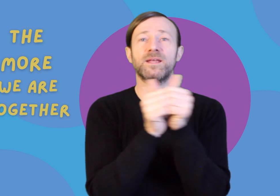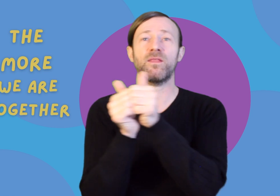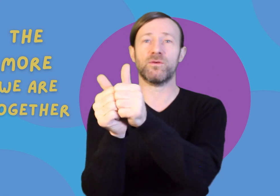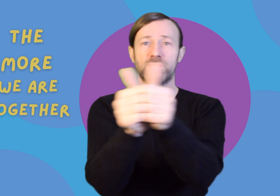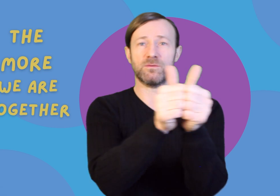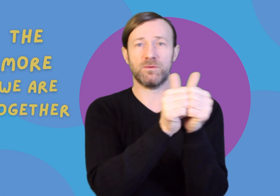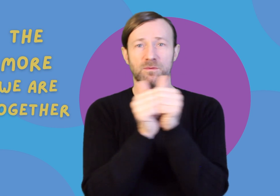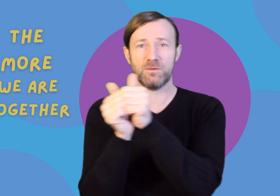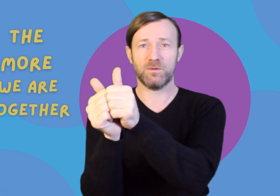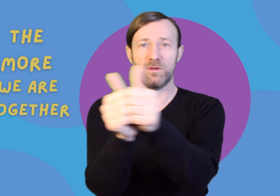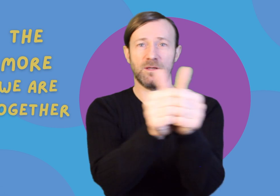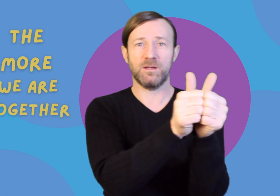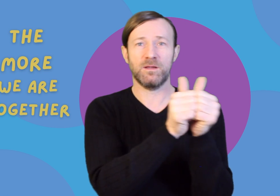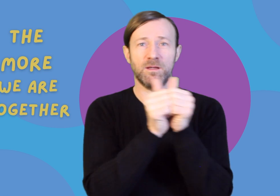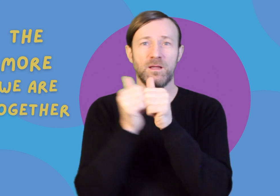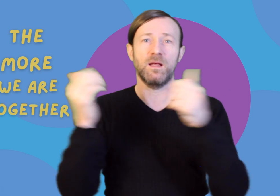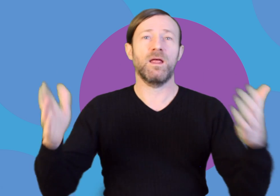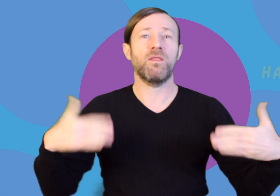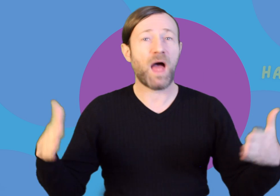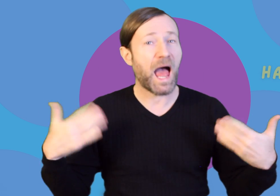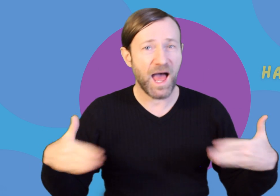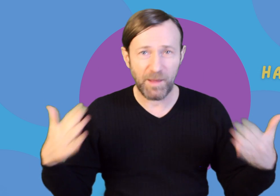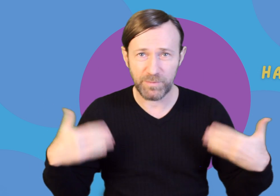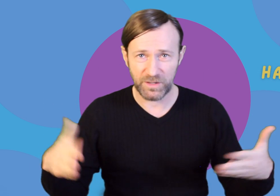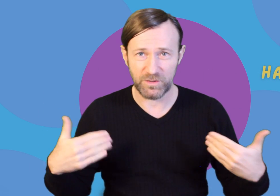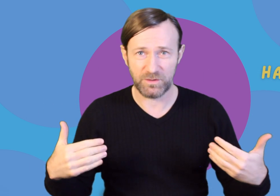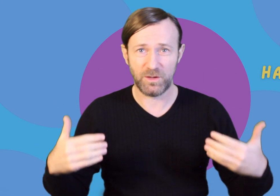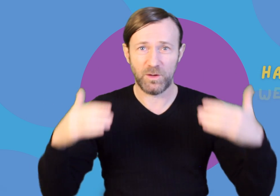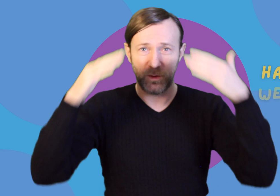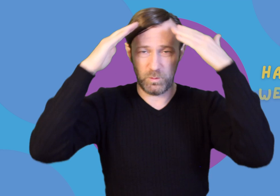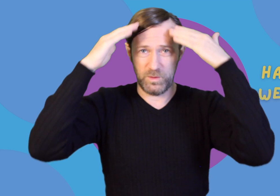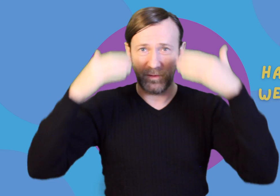together, the happier we'll be.